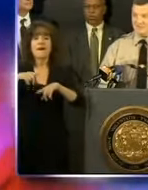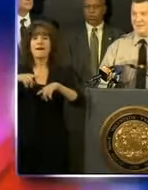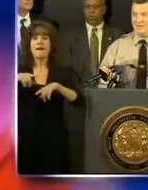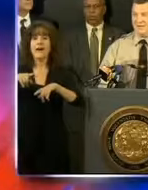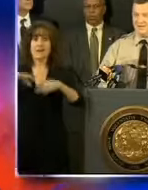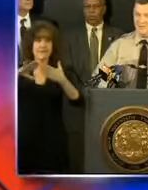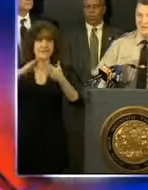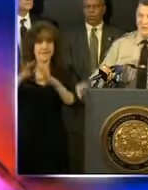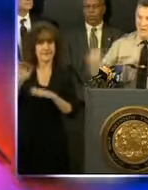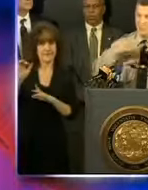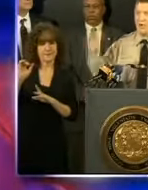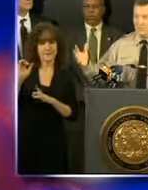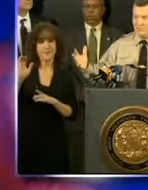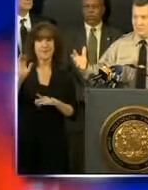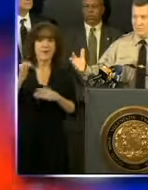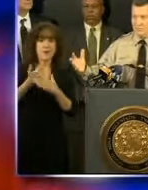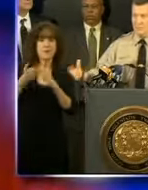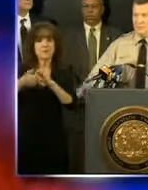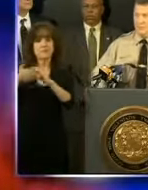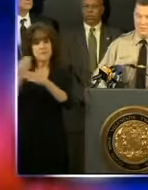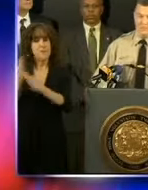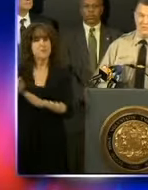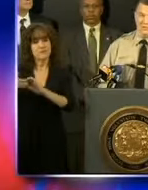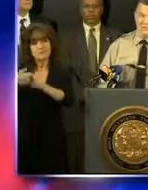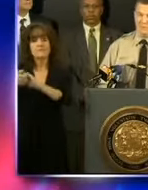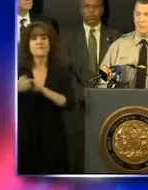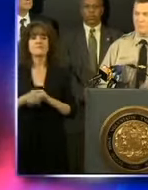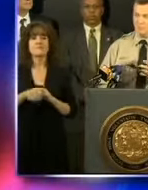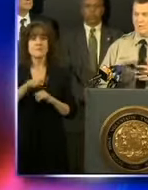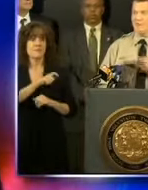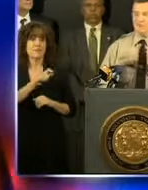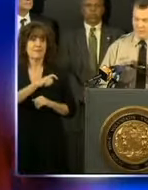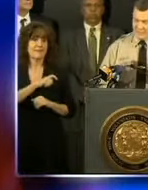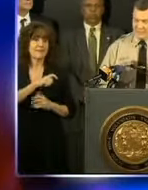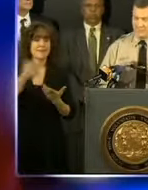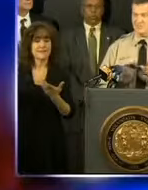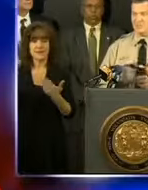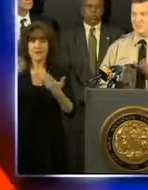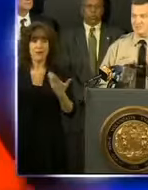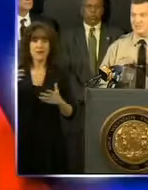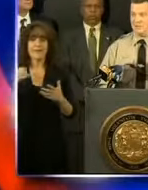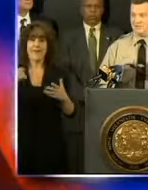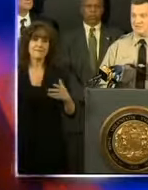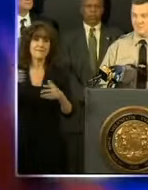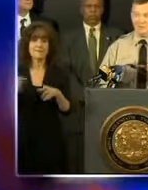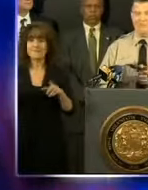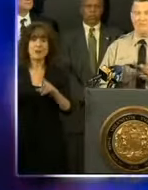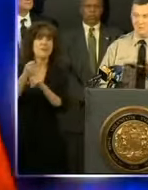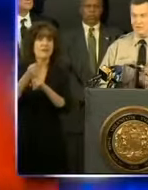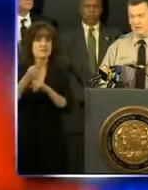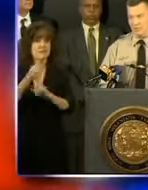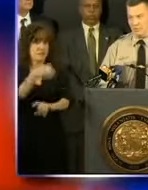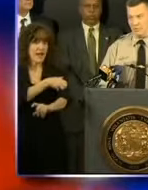as the city has, you know, our partners in all of this. You know, the law enforcement they can bring in that already have arrest authority and stuff like that in the state of